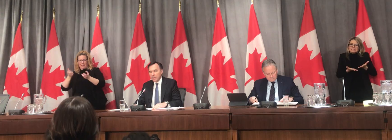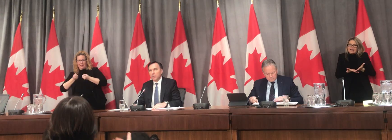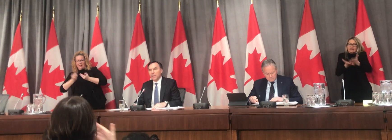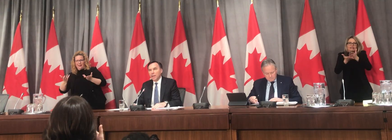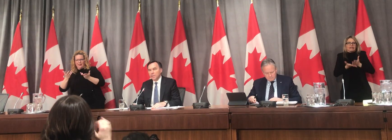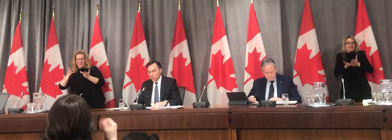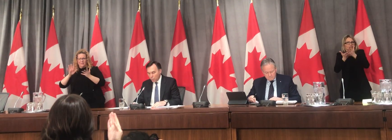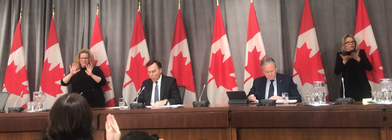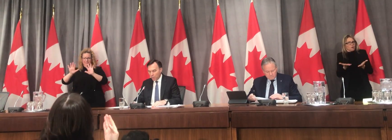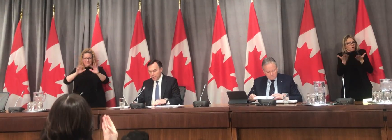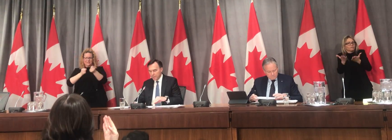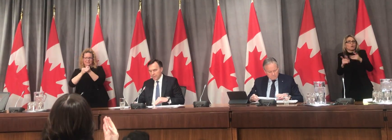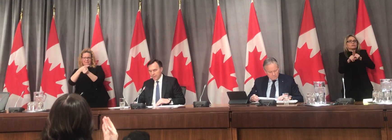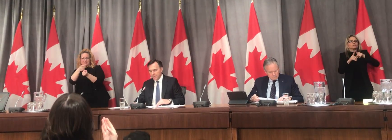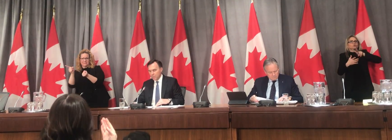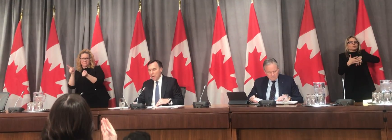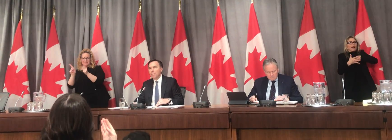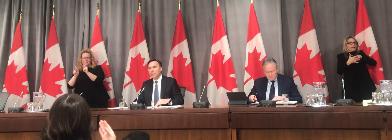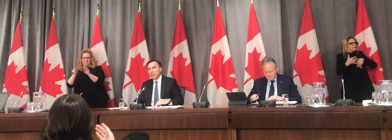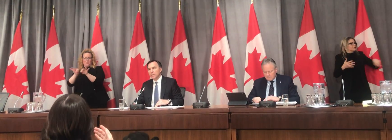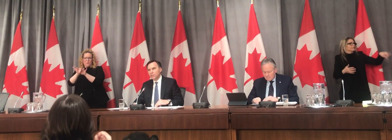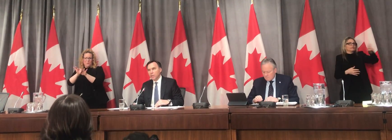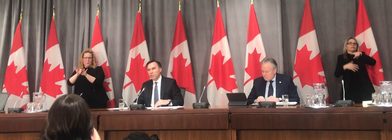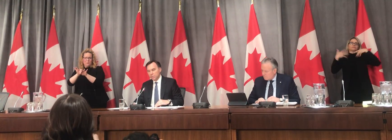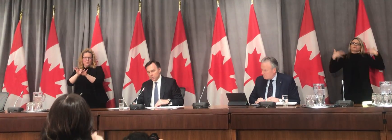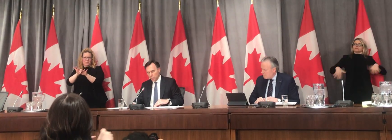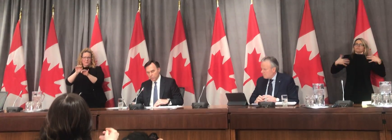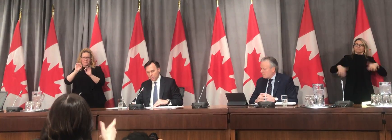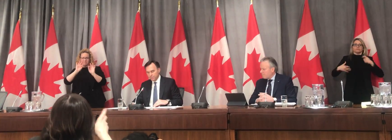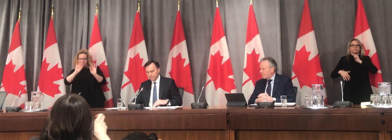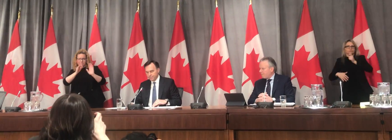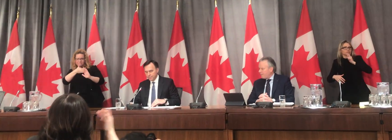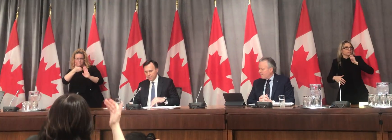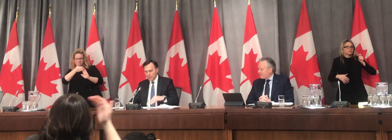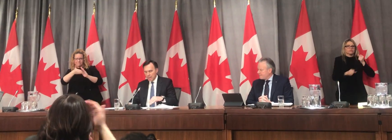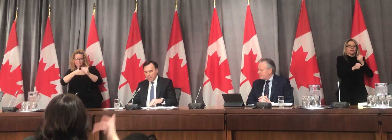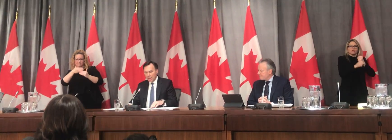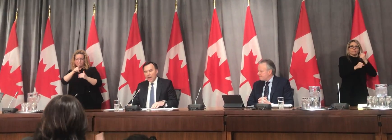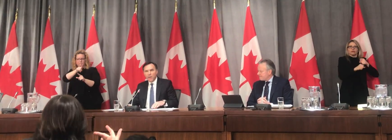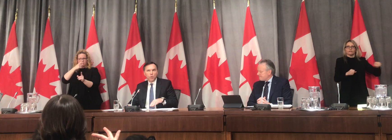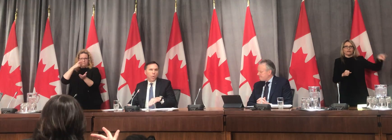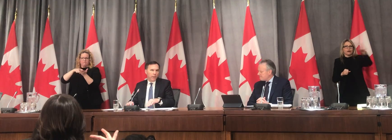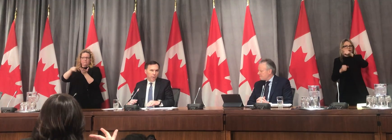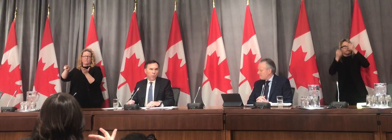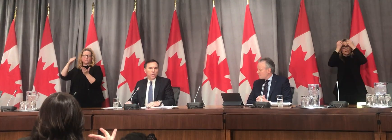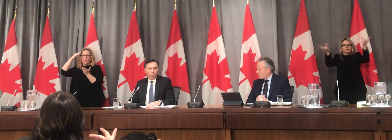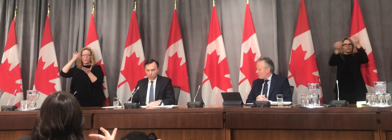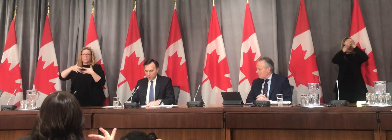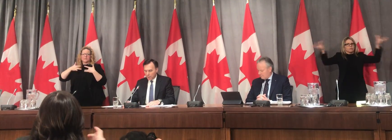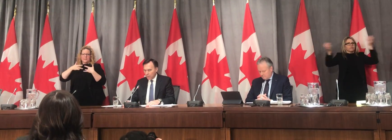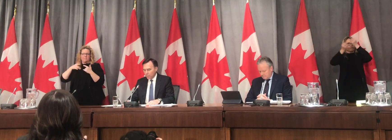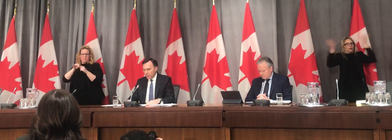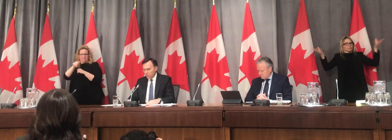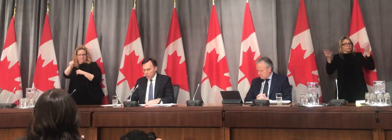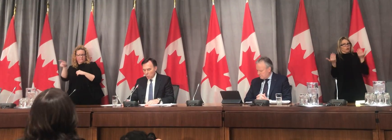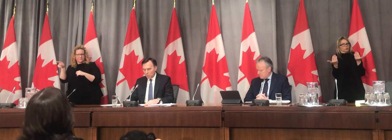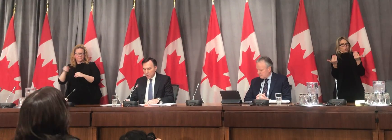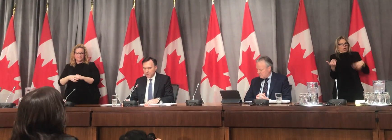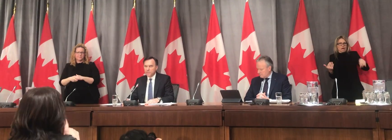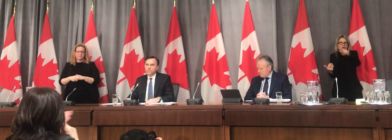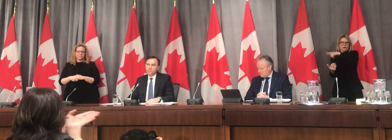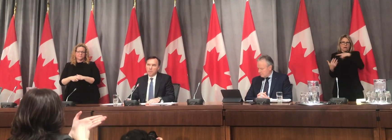extraordinary work to keep Canadians informed in this rapidly changing situation. I do want to note the work of